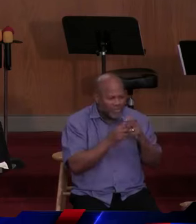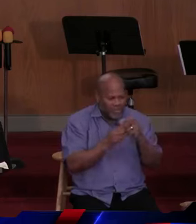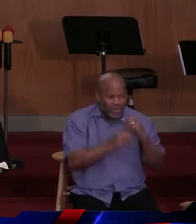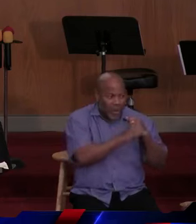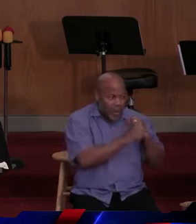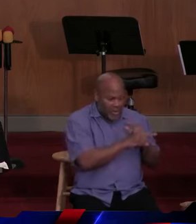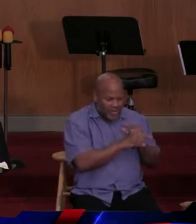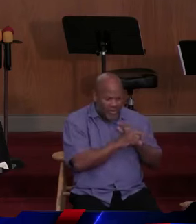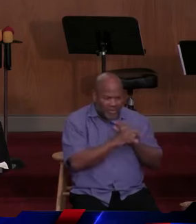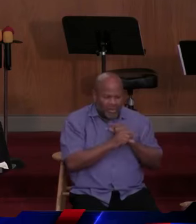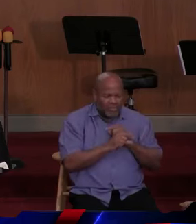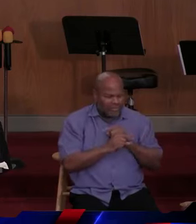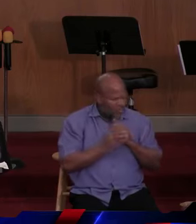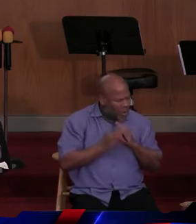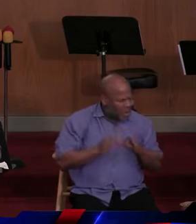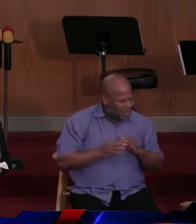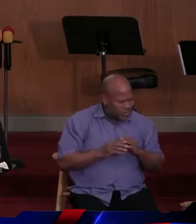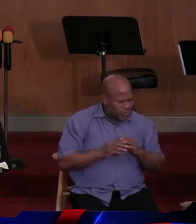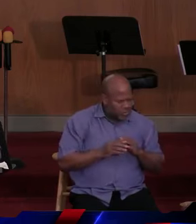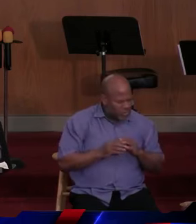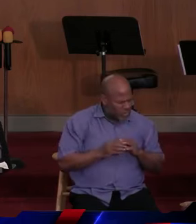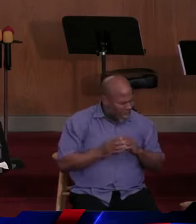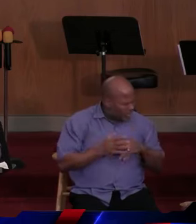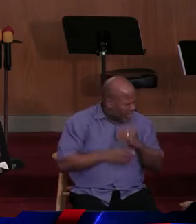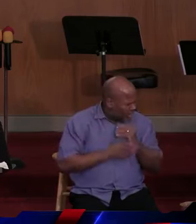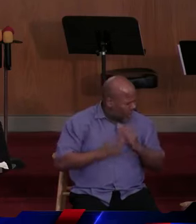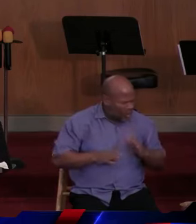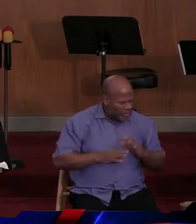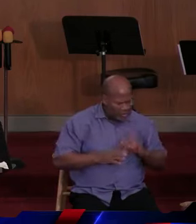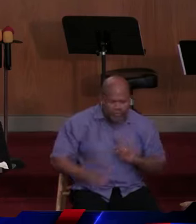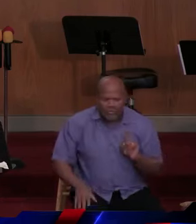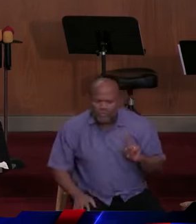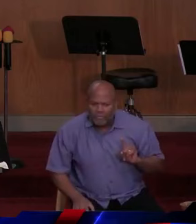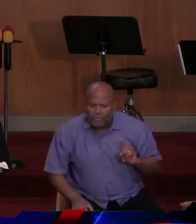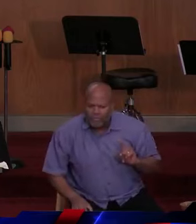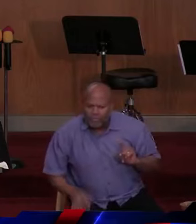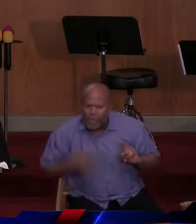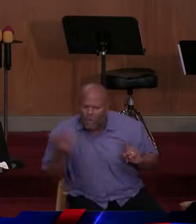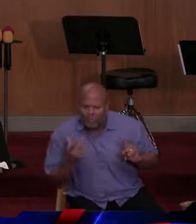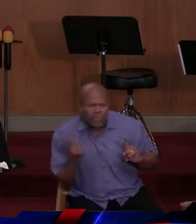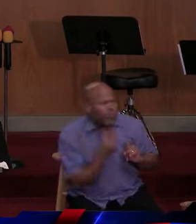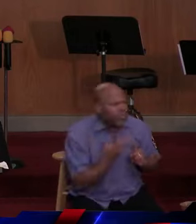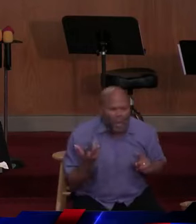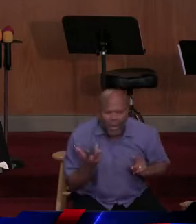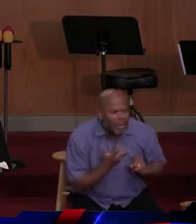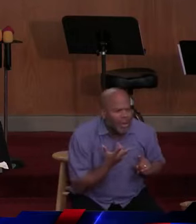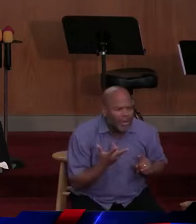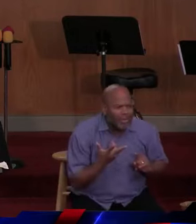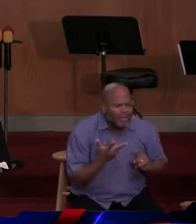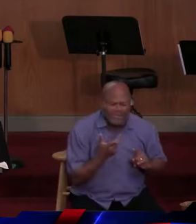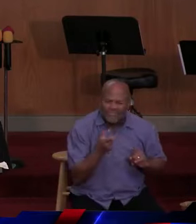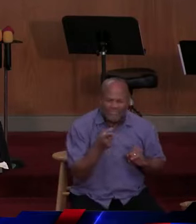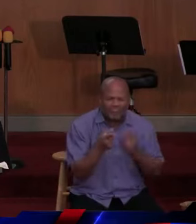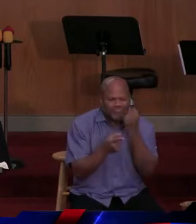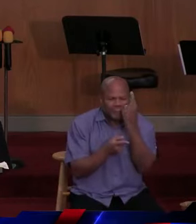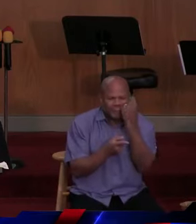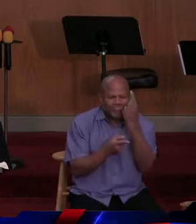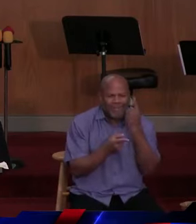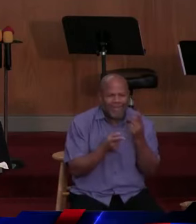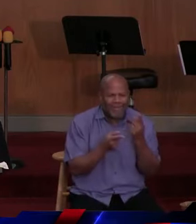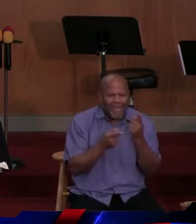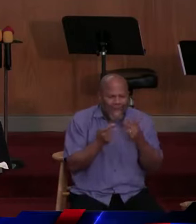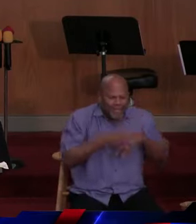or the door. It's quiet out there. What is y'all up there doing? You didn't hear me. It's